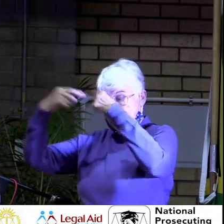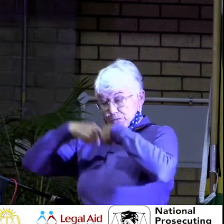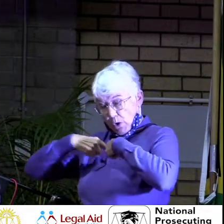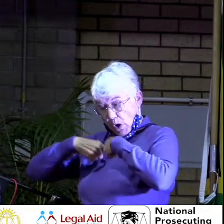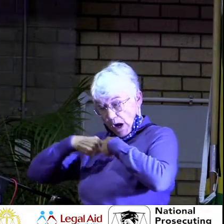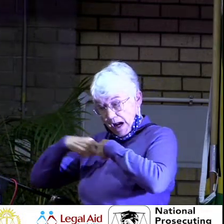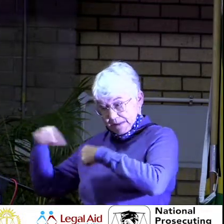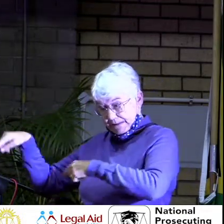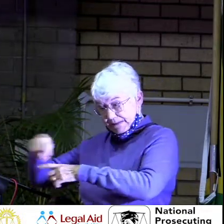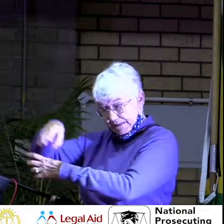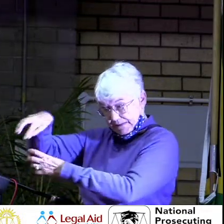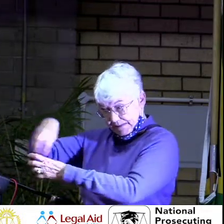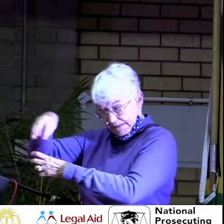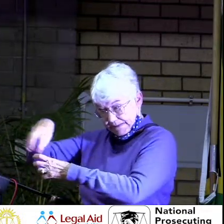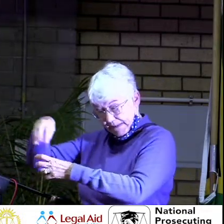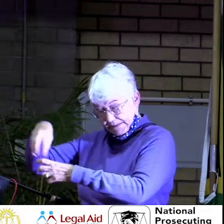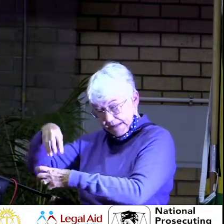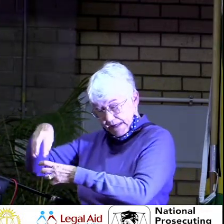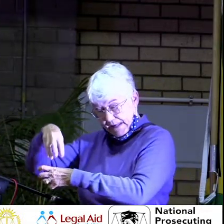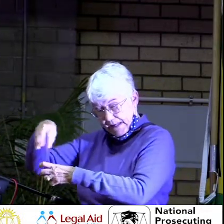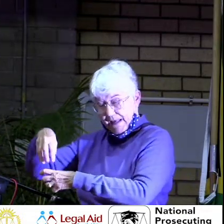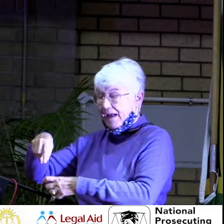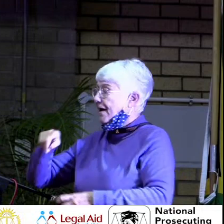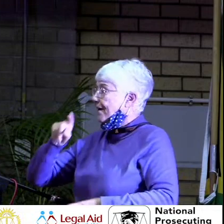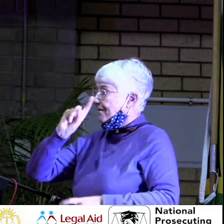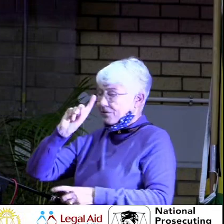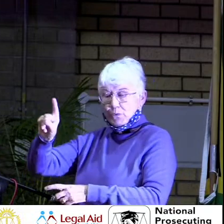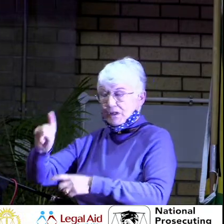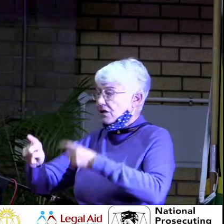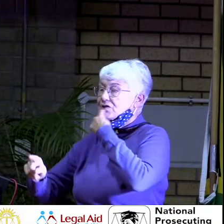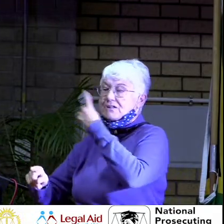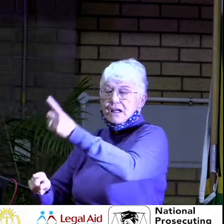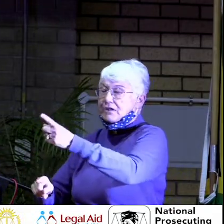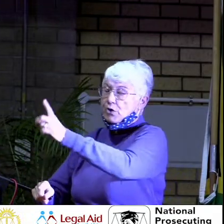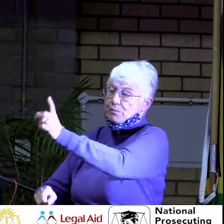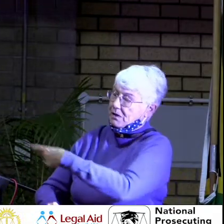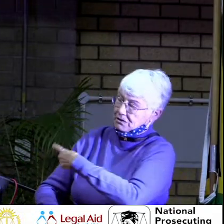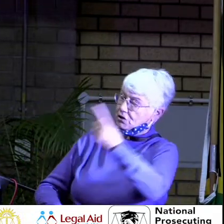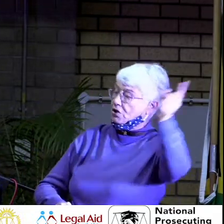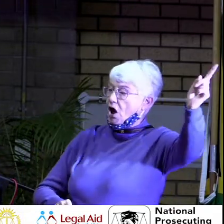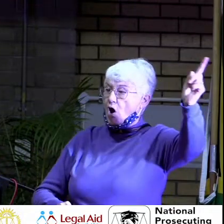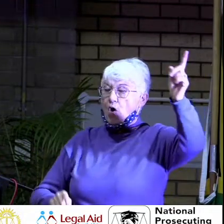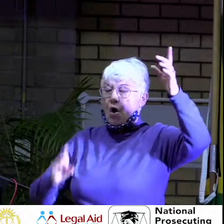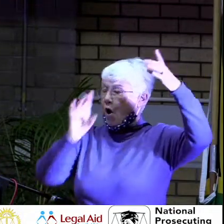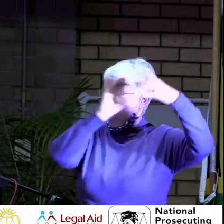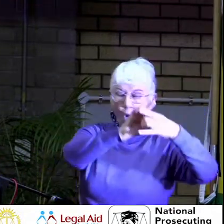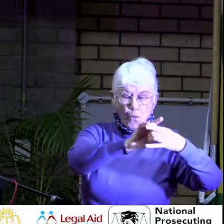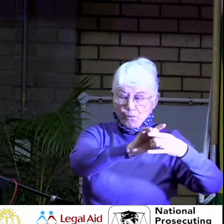medical like emergency. It doesn't matter if you have been raped